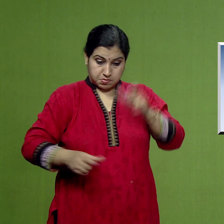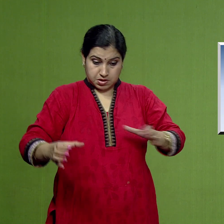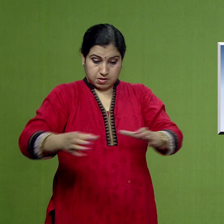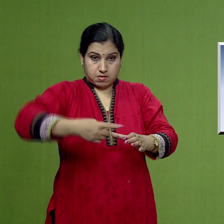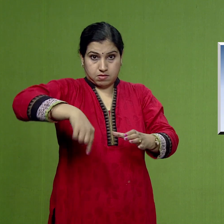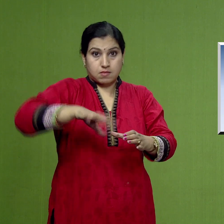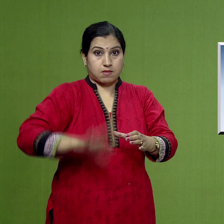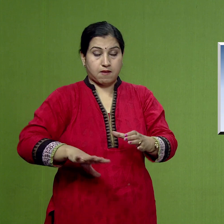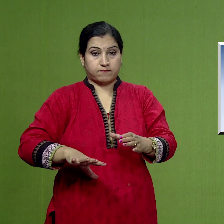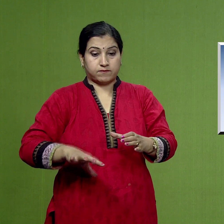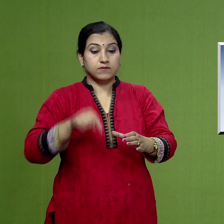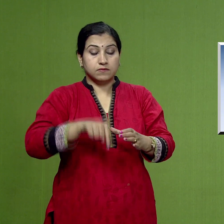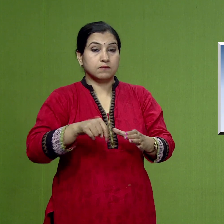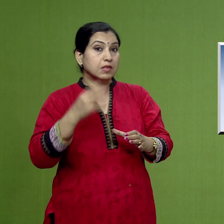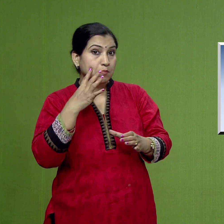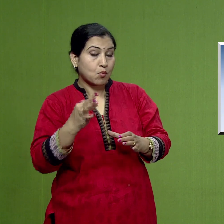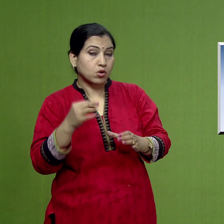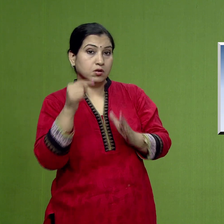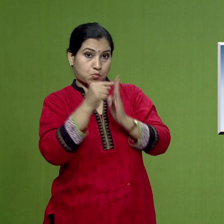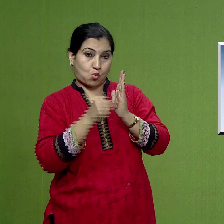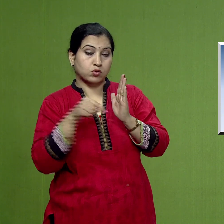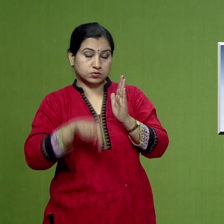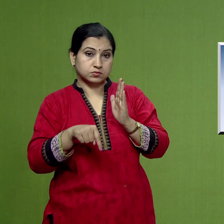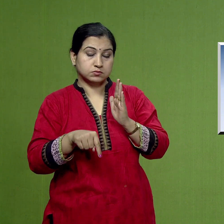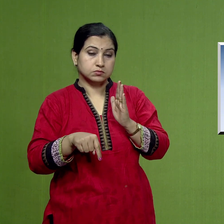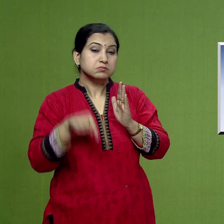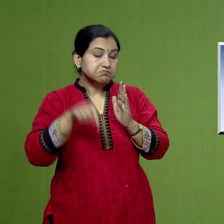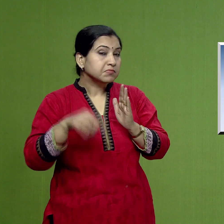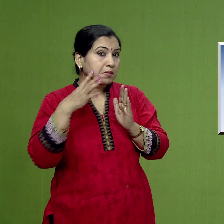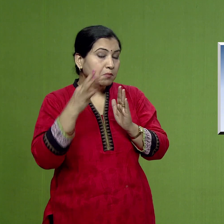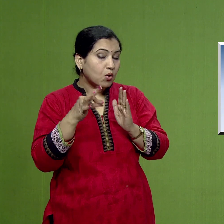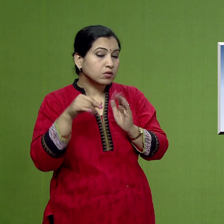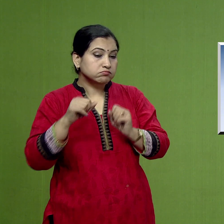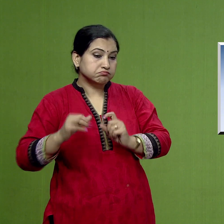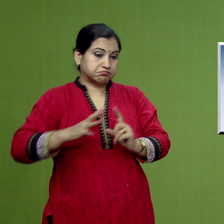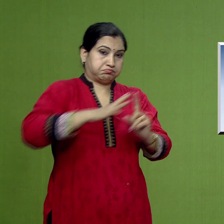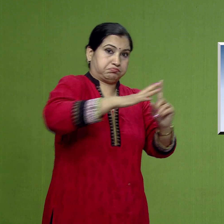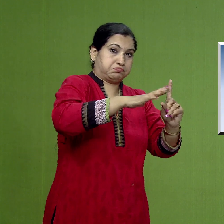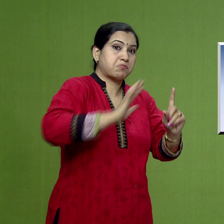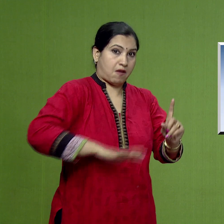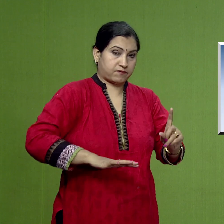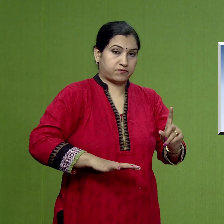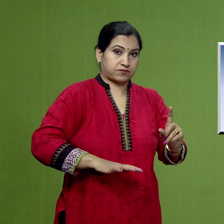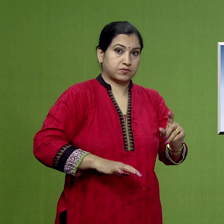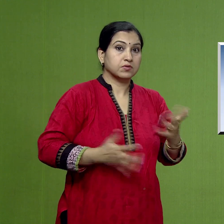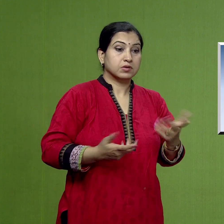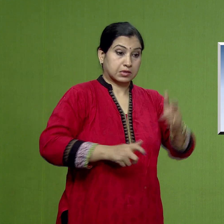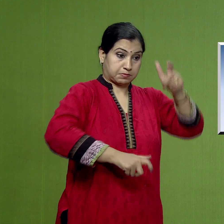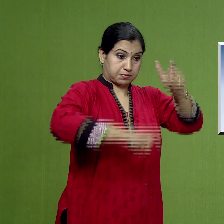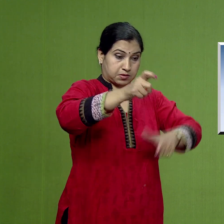characteristics that have significant impact on the role of population as a